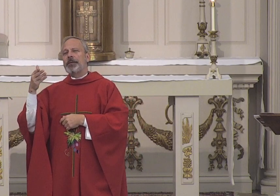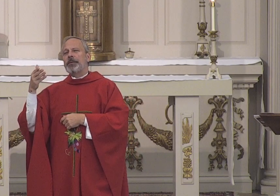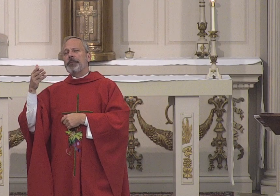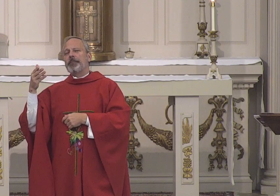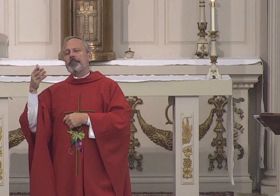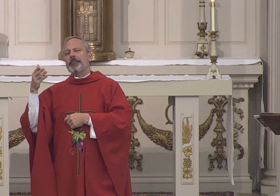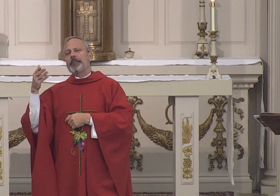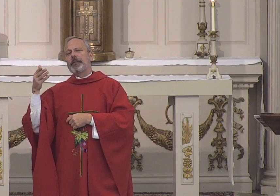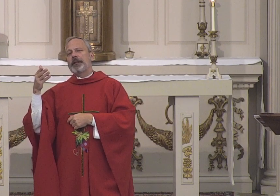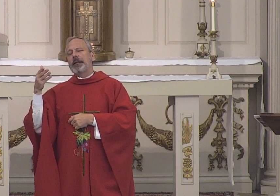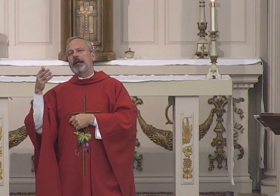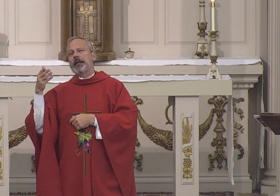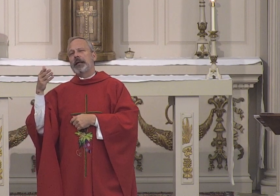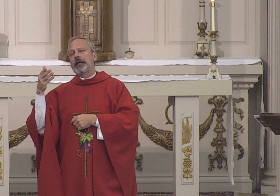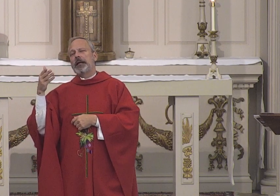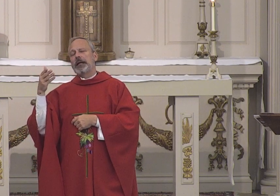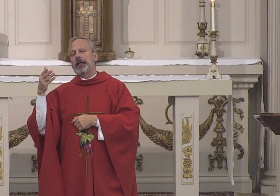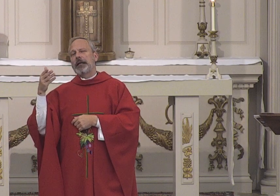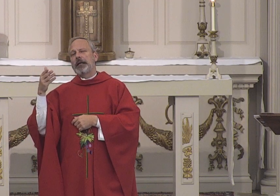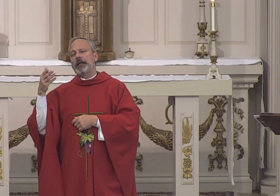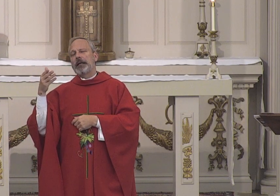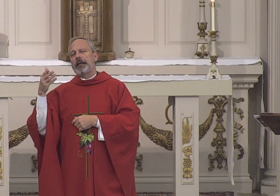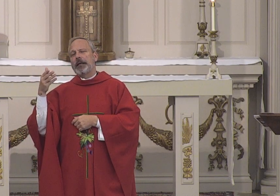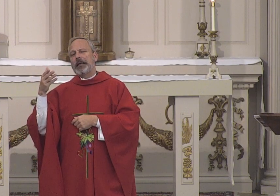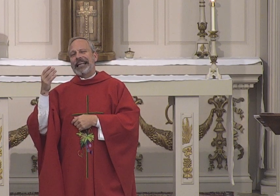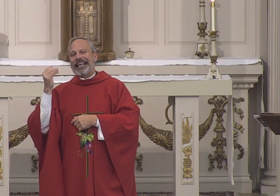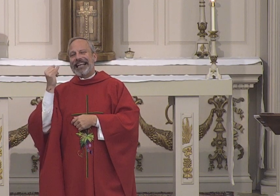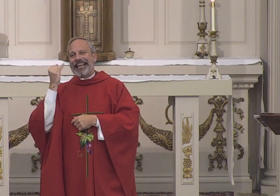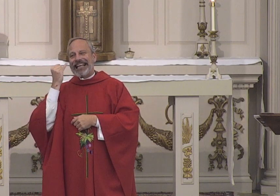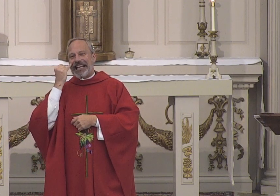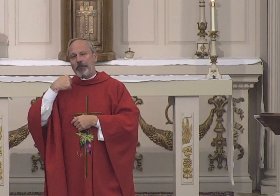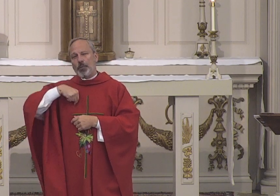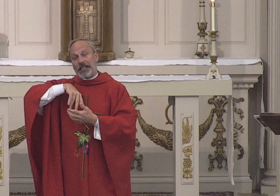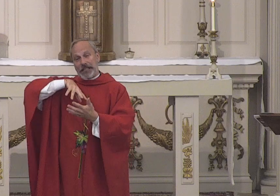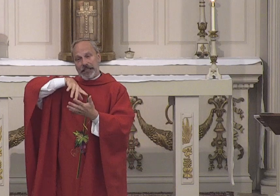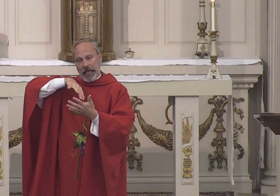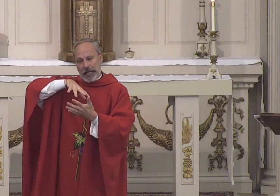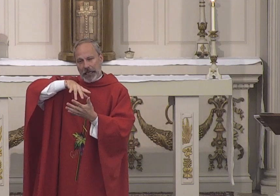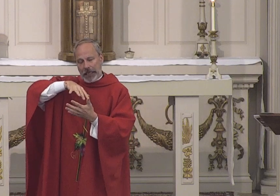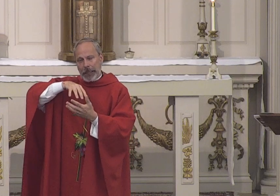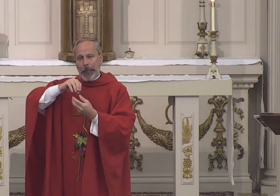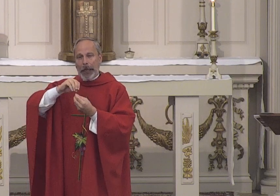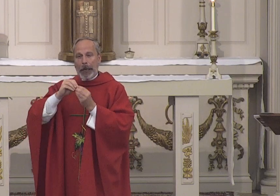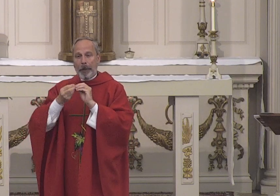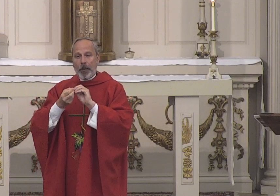Give us reason to celebrate today and remember their sacrifice.